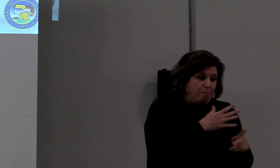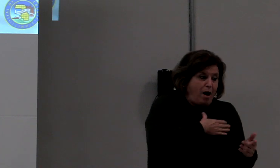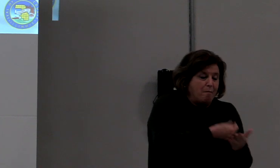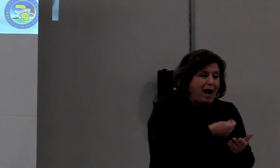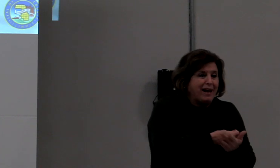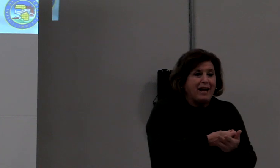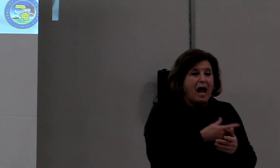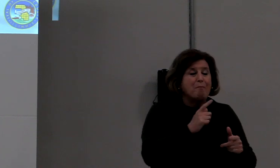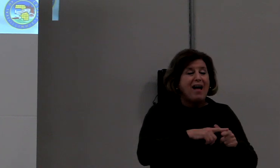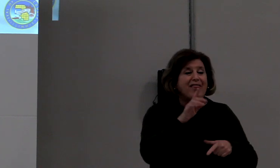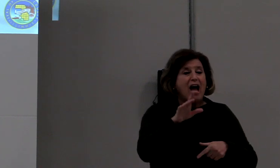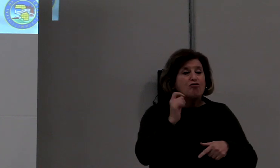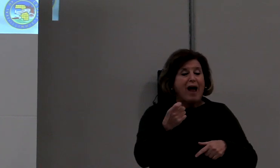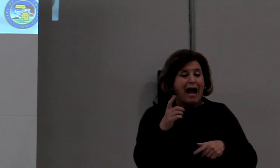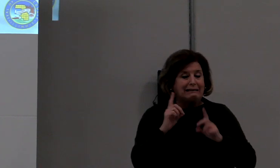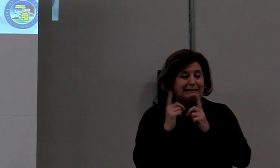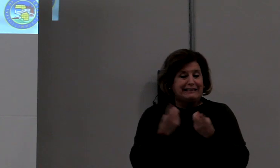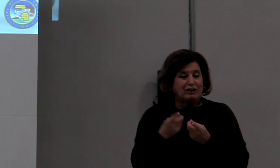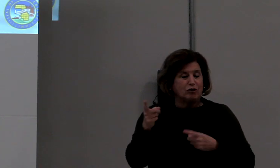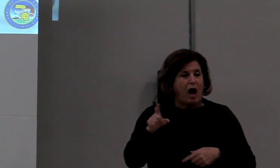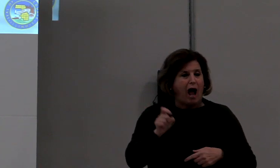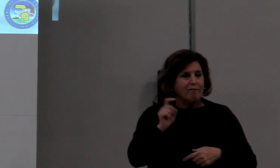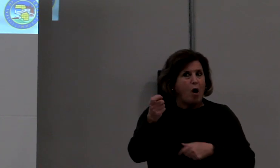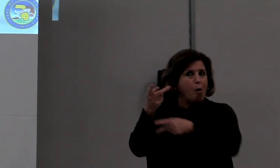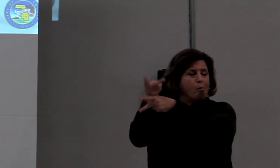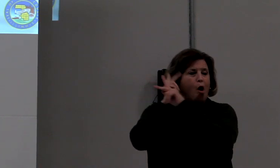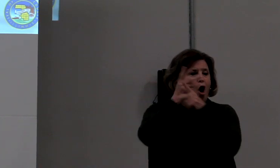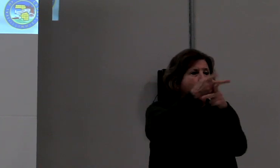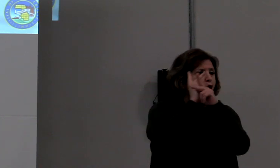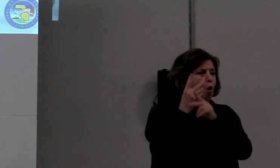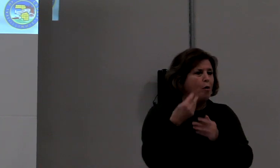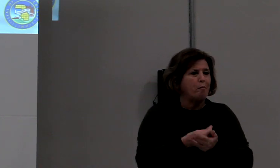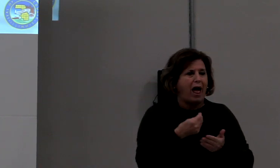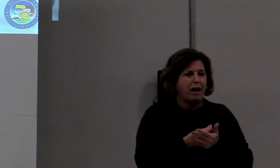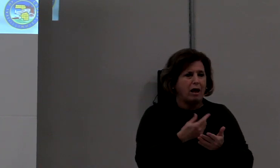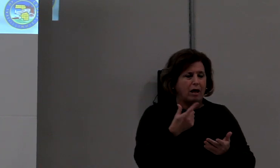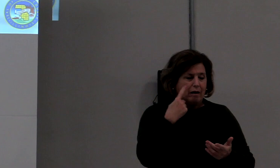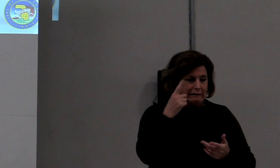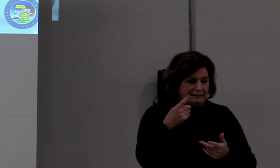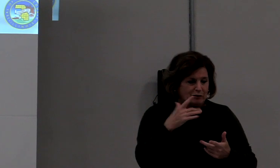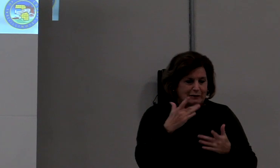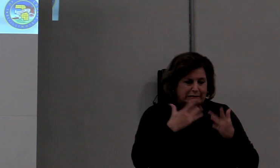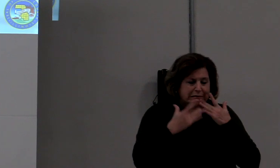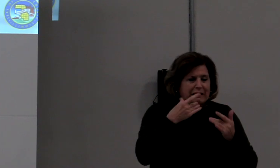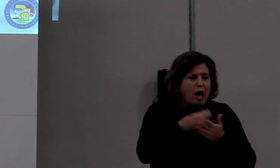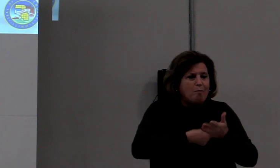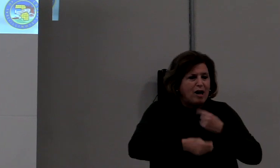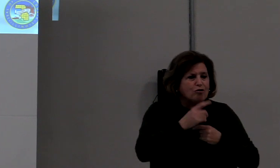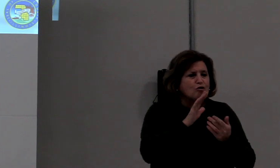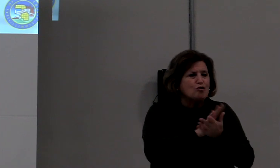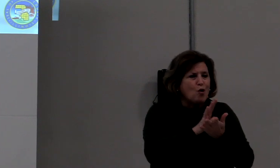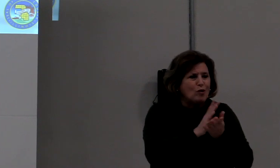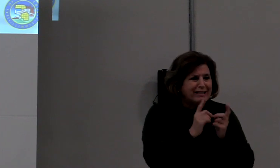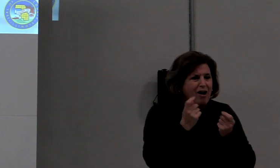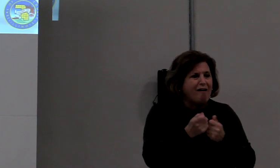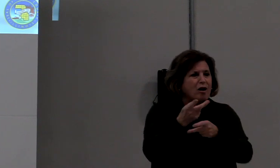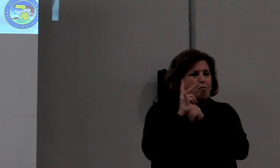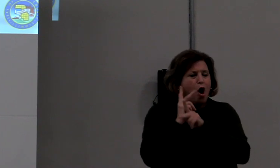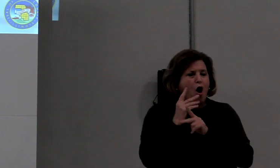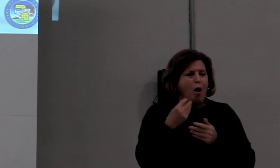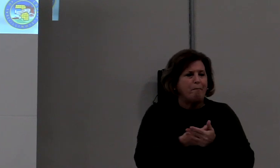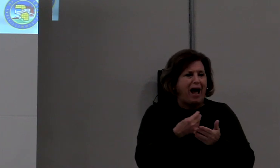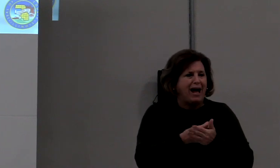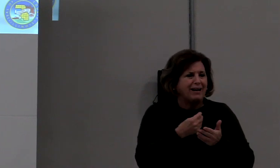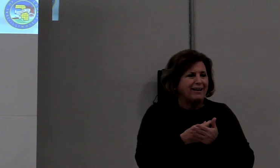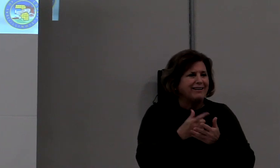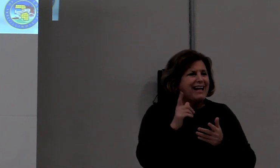to happen is your taxing districts are going to have to go out and borrow money, especially if they have tight budgets. So school districts are going to have to go out and borrow money.